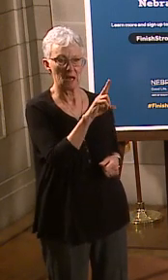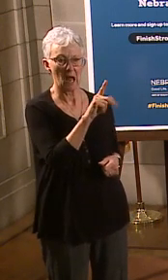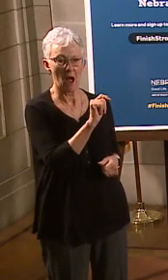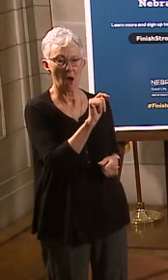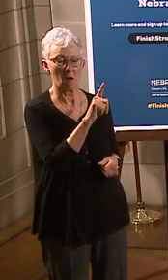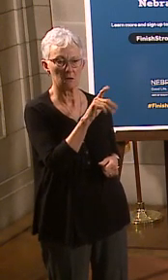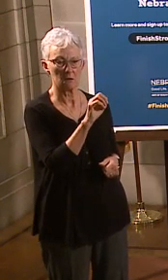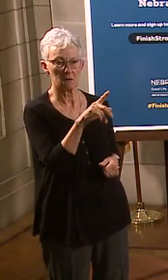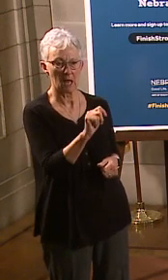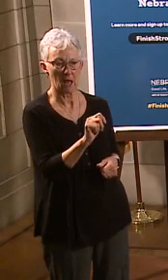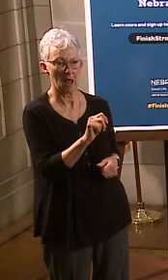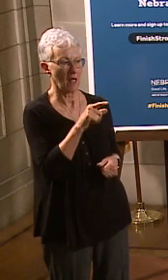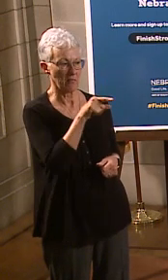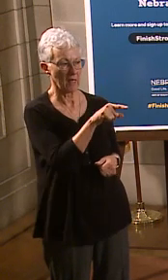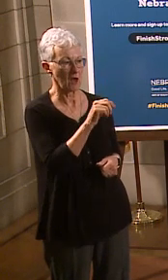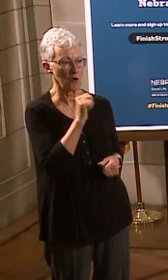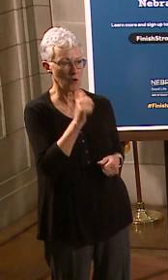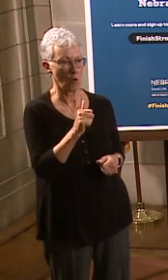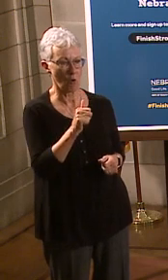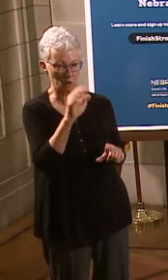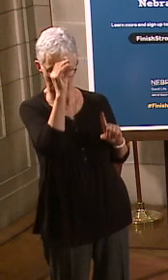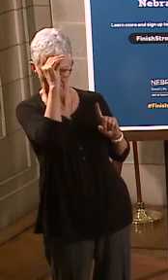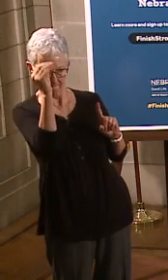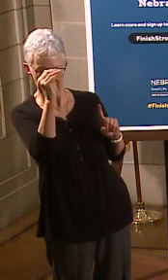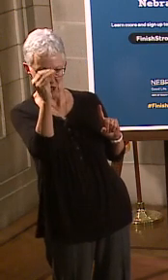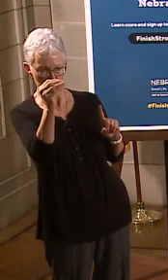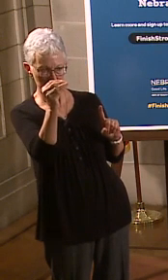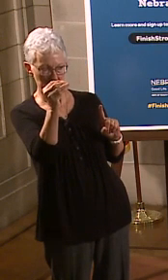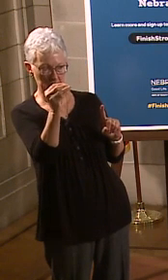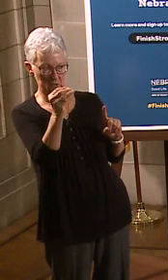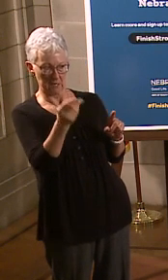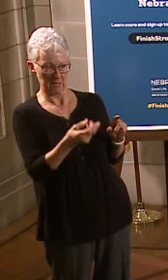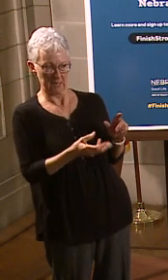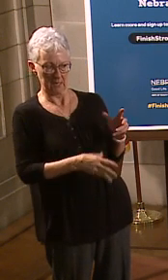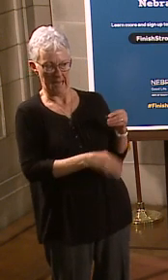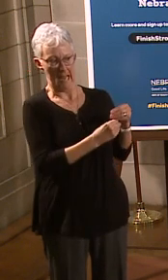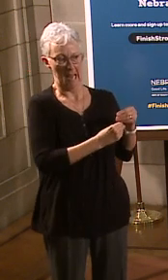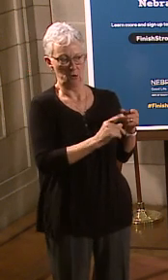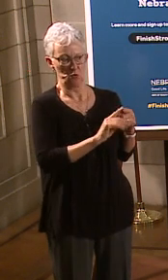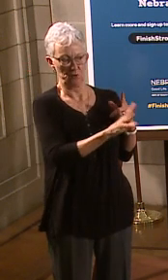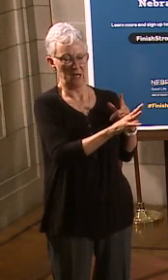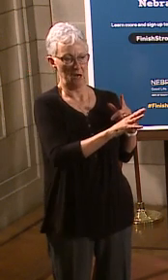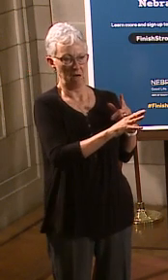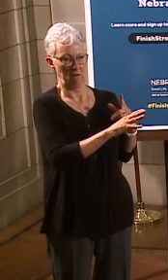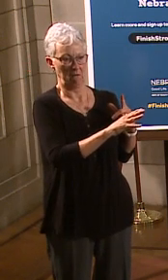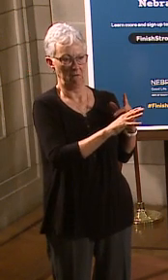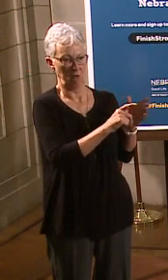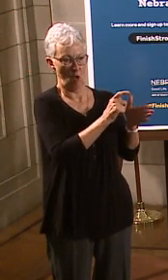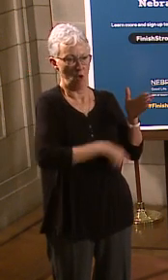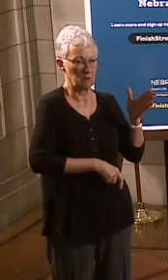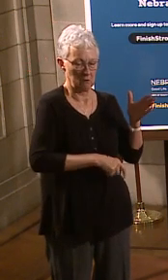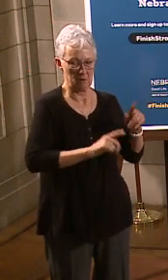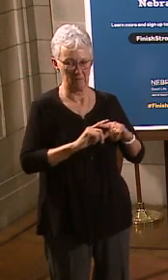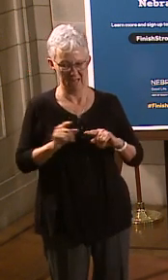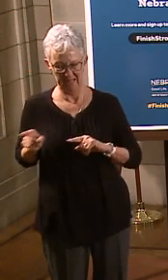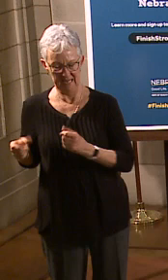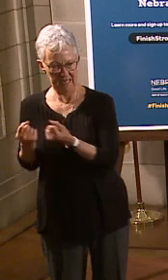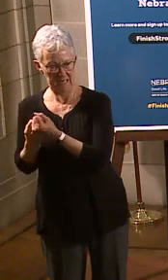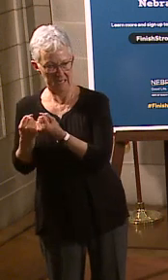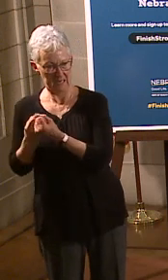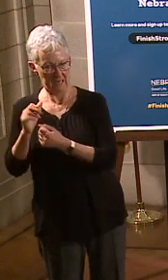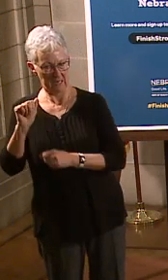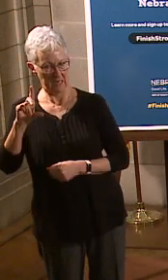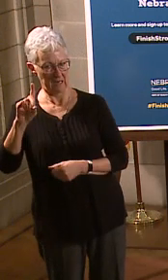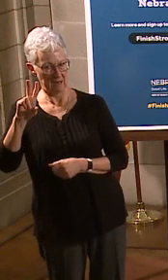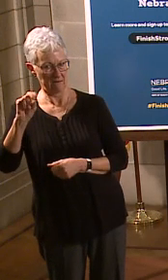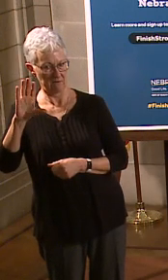when they're talking about different issues. That's what news outlets are supposed to do. Advocacy organizations, on the other hand, advocate. And even the article in your paper,